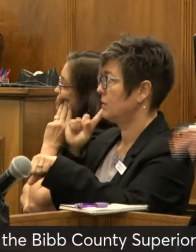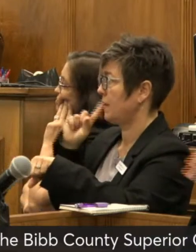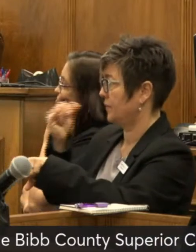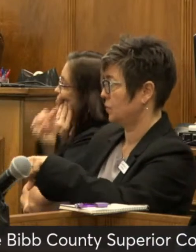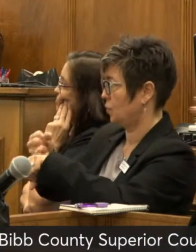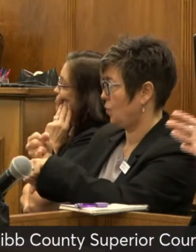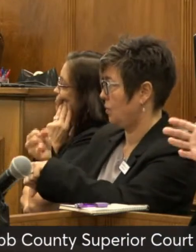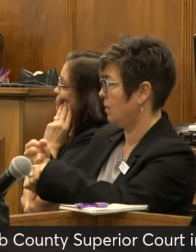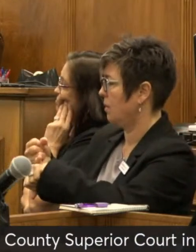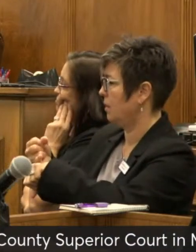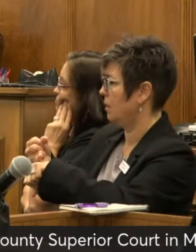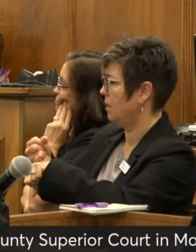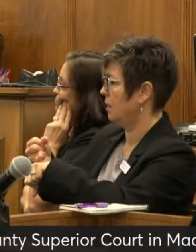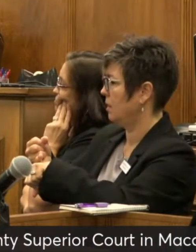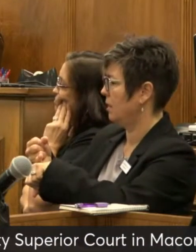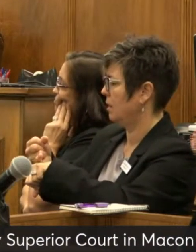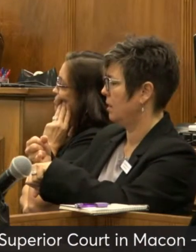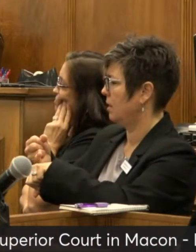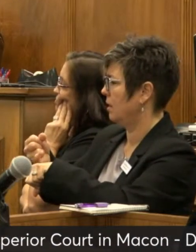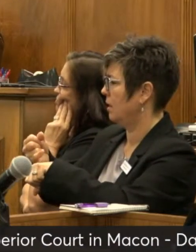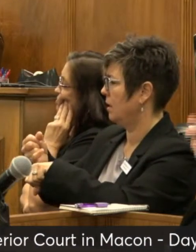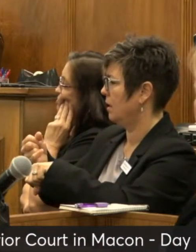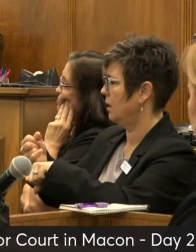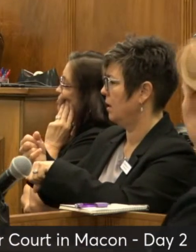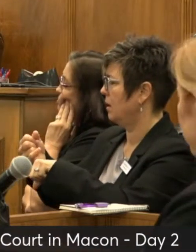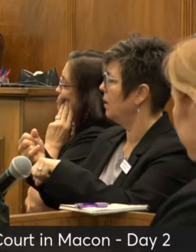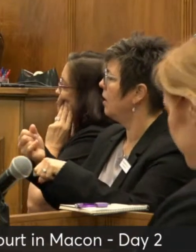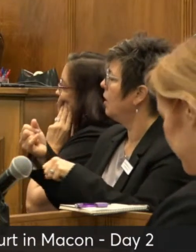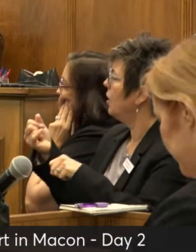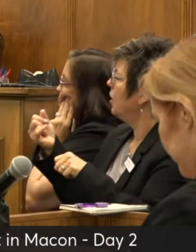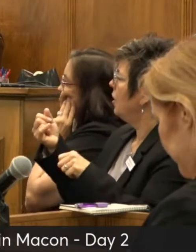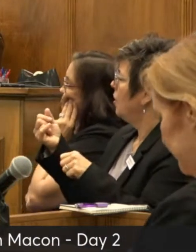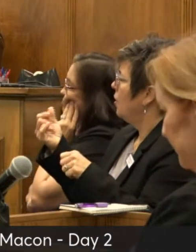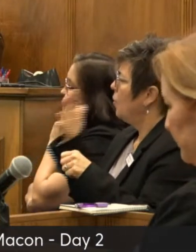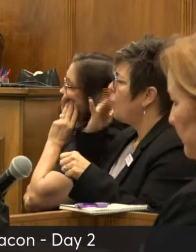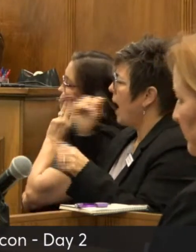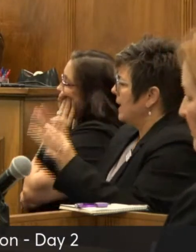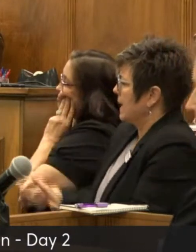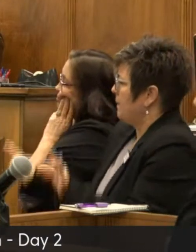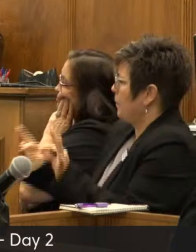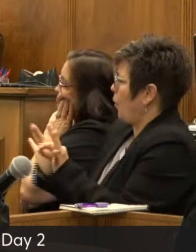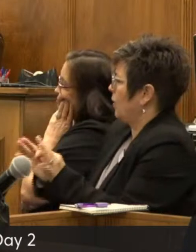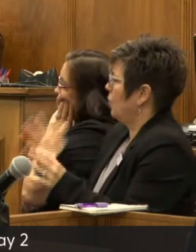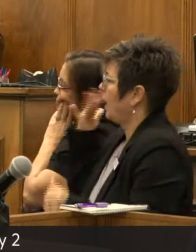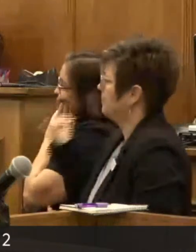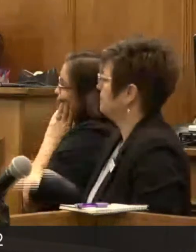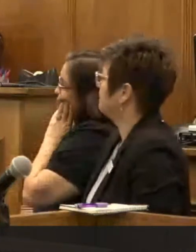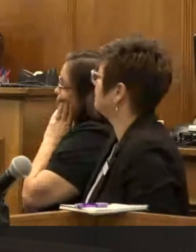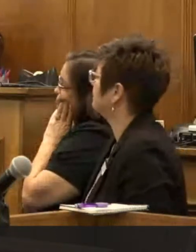you explain why you're mentioning that, what the significance of that